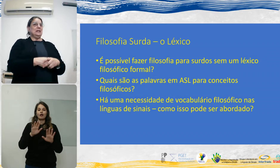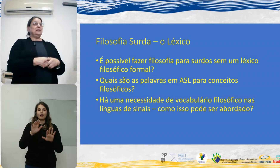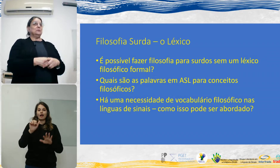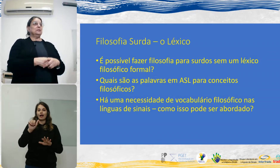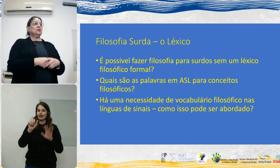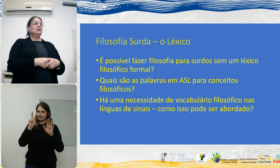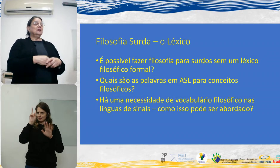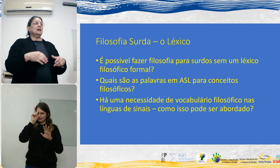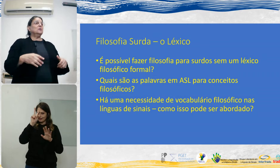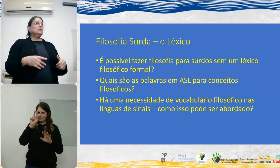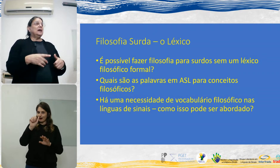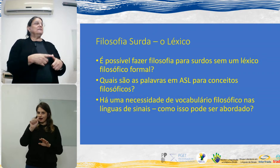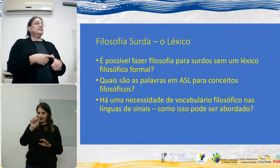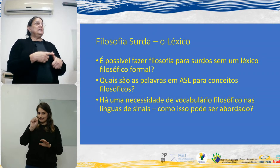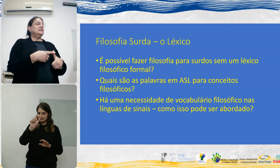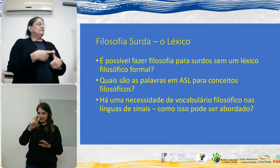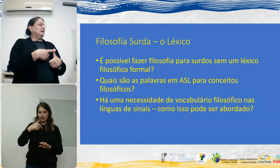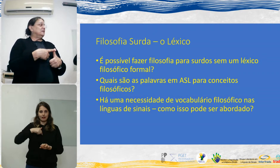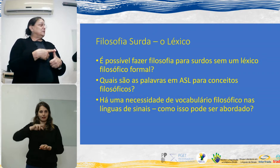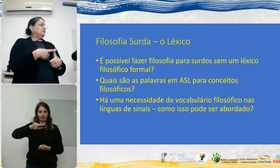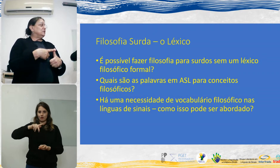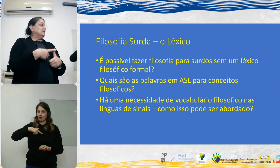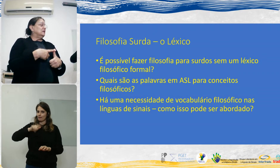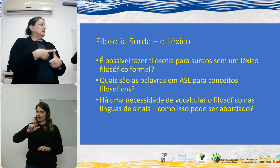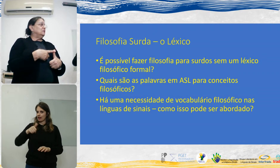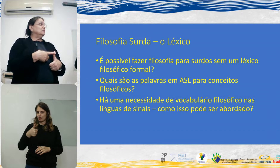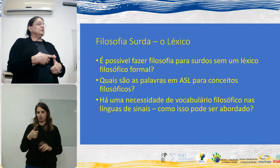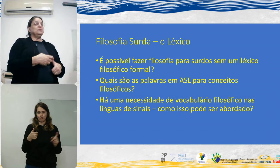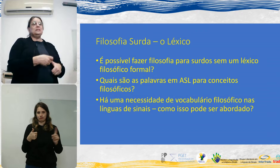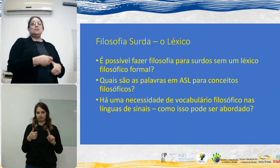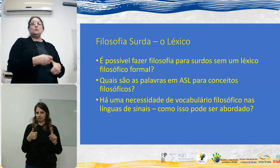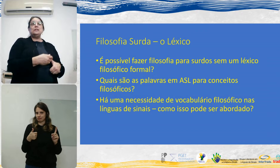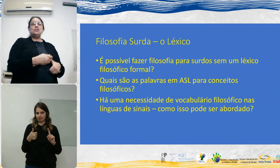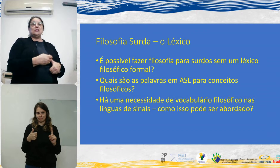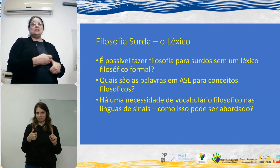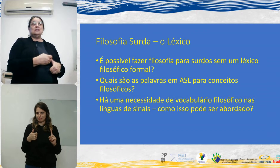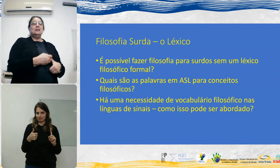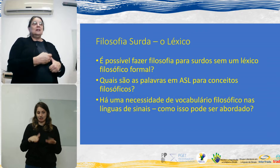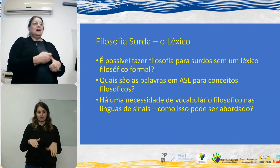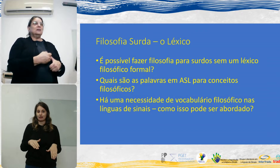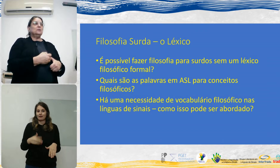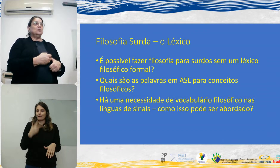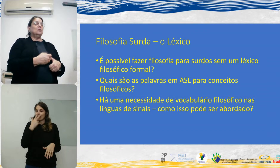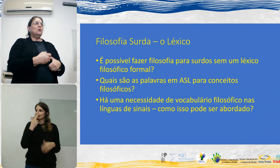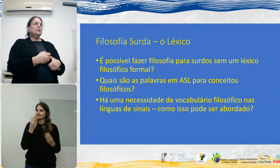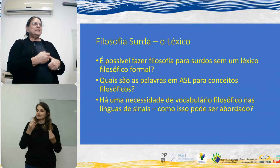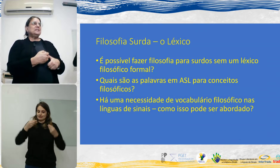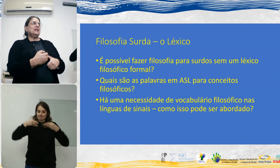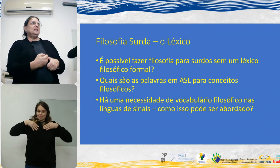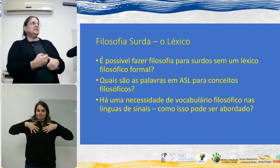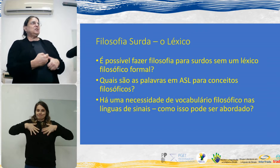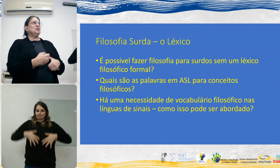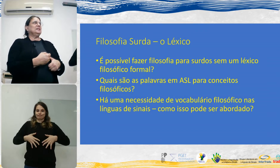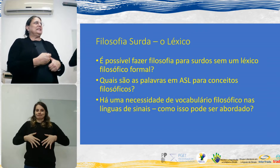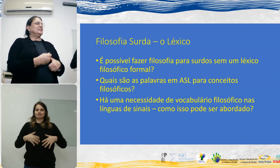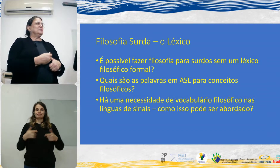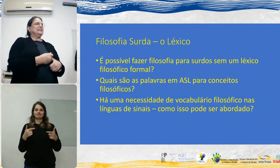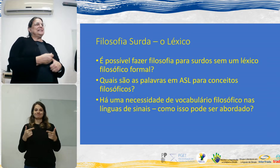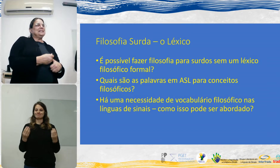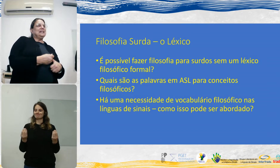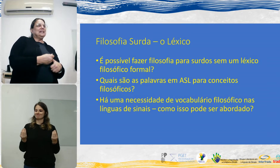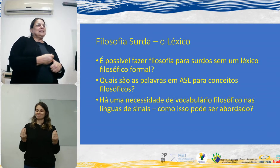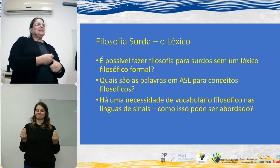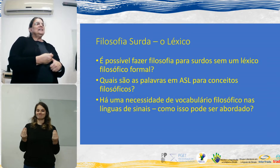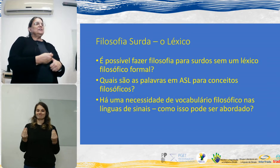first language. I don't have a native language user's intuition. I don't know, oh, this sign is good and this one